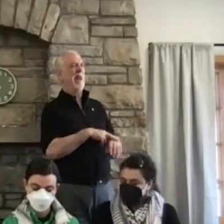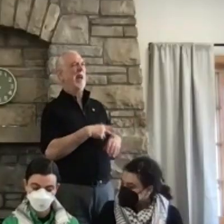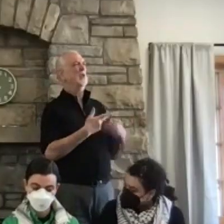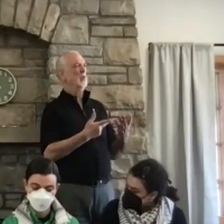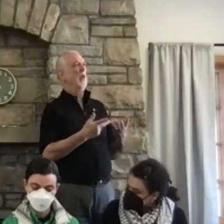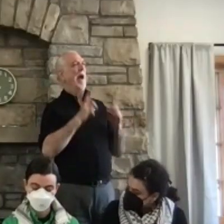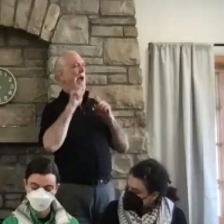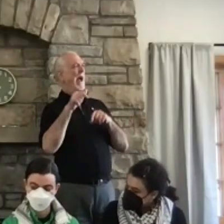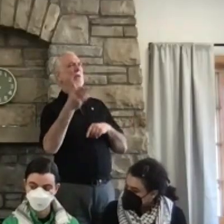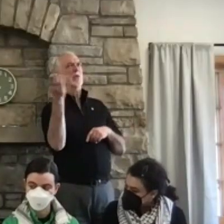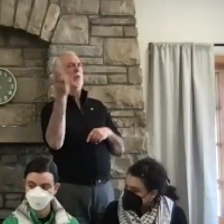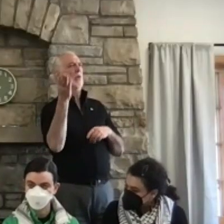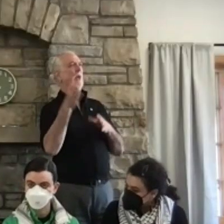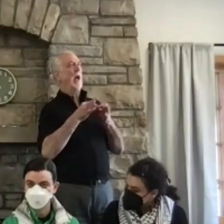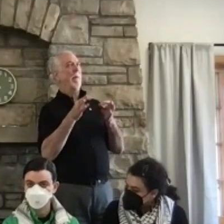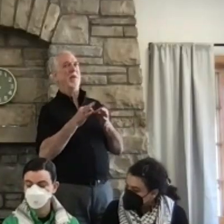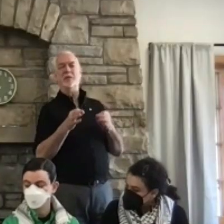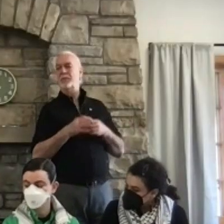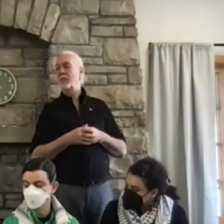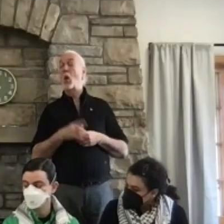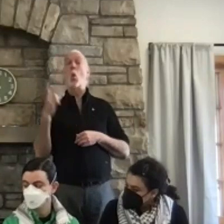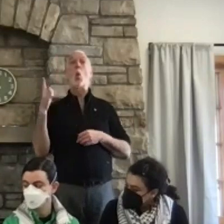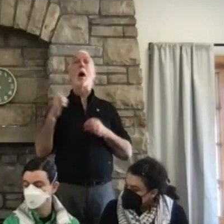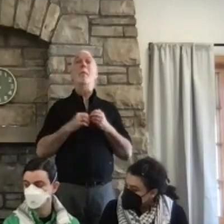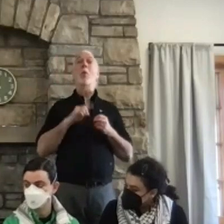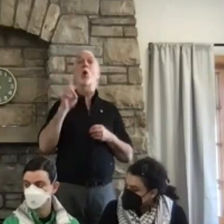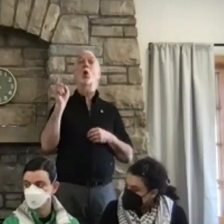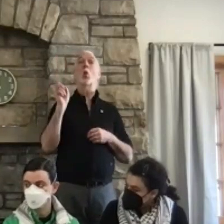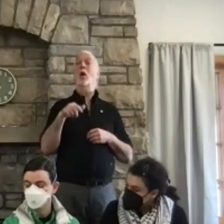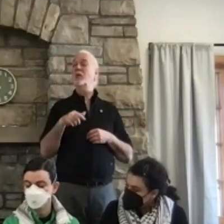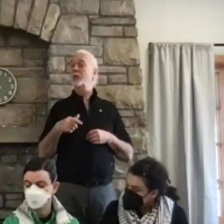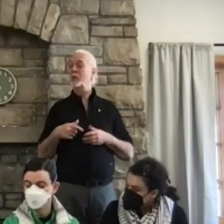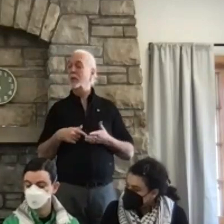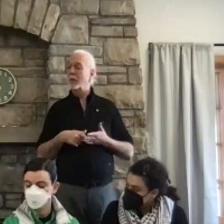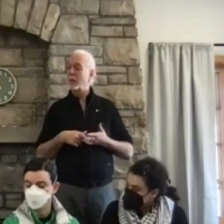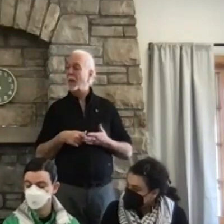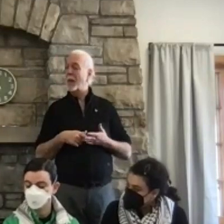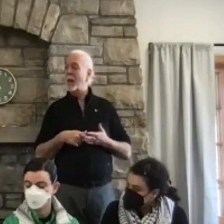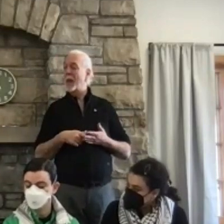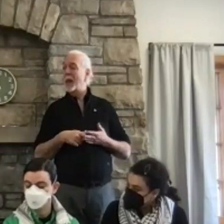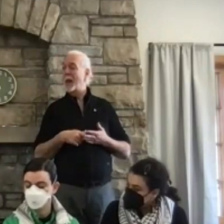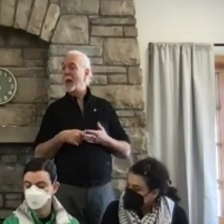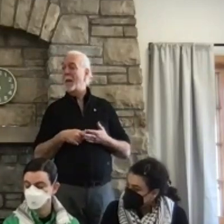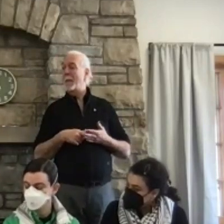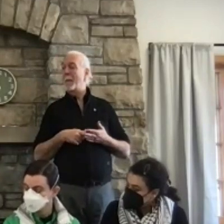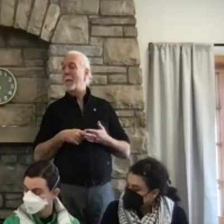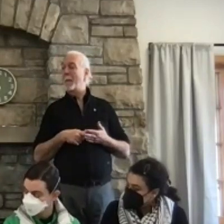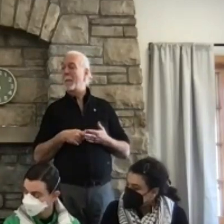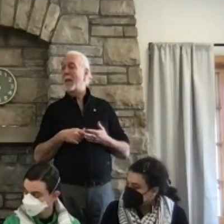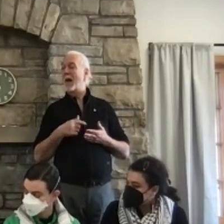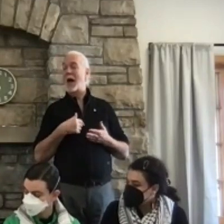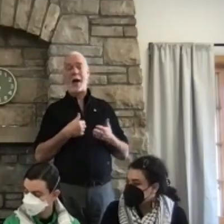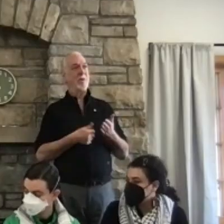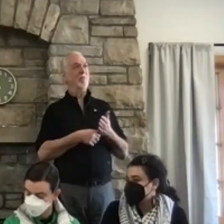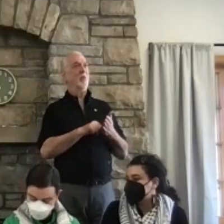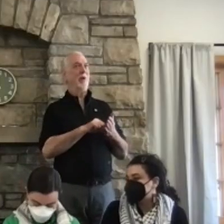comments. We only have time for one more question. That's okay. It's not your bad. I'm actually impressed that we